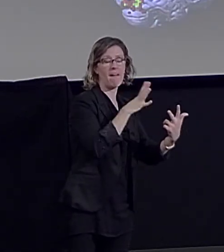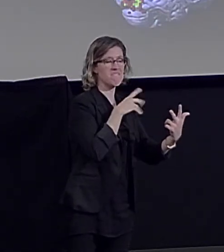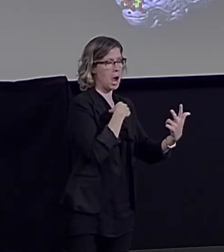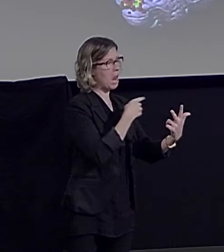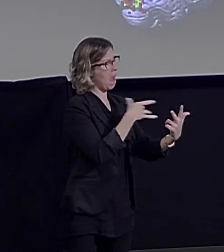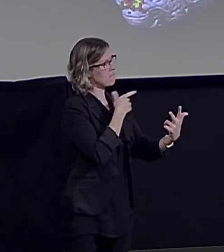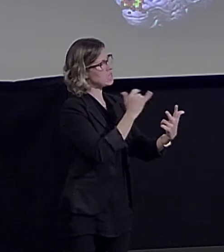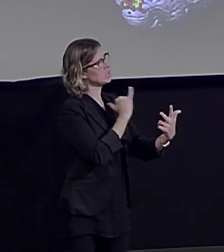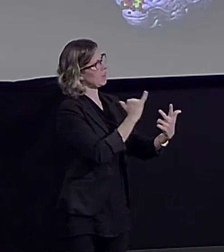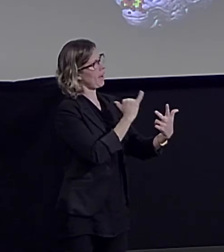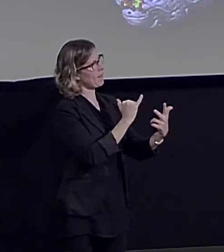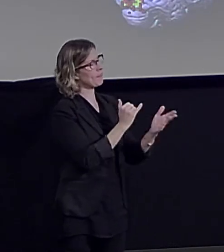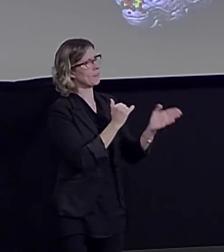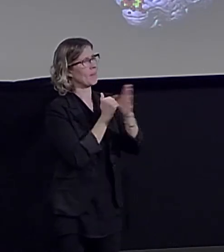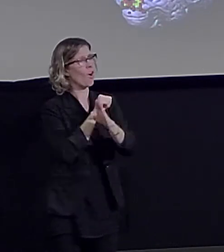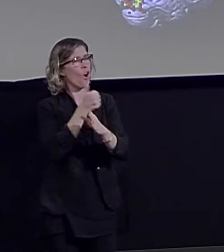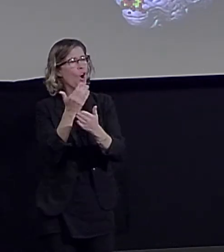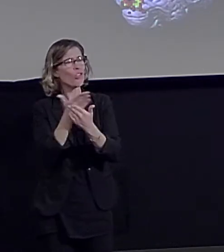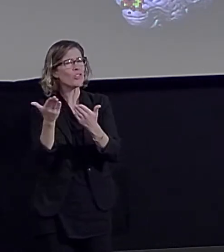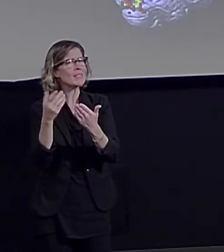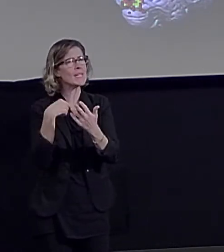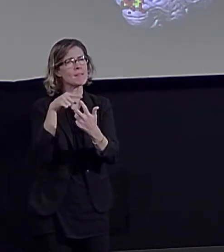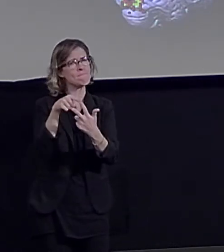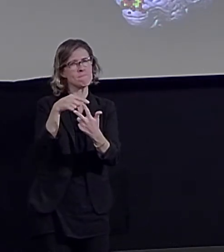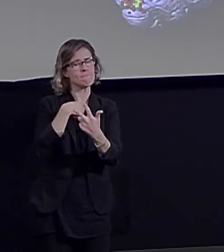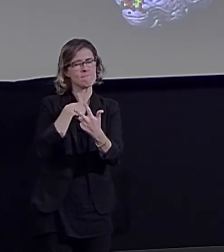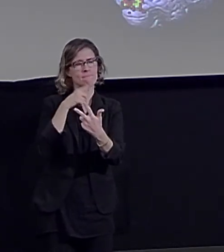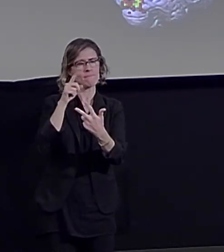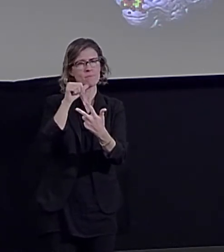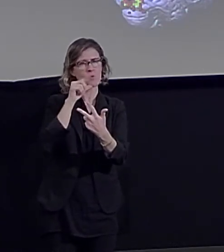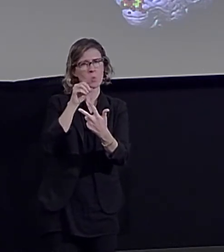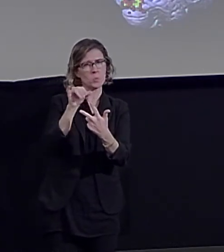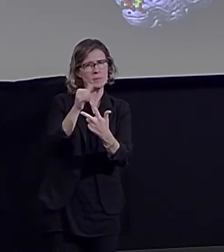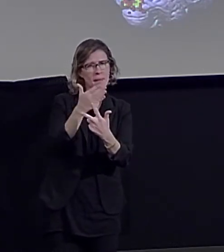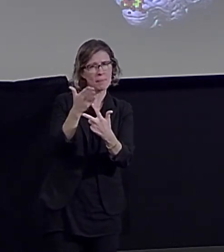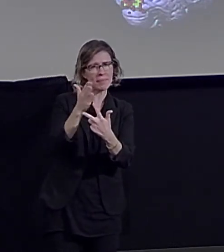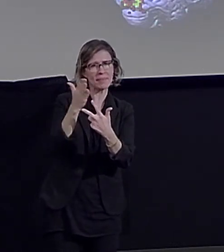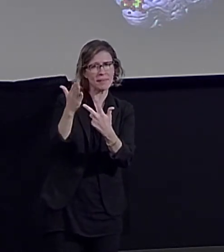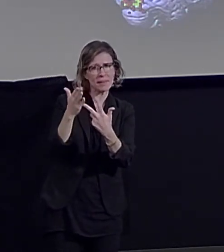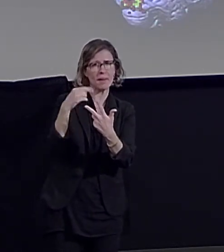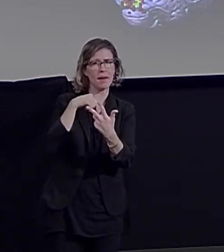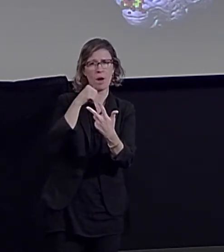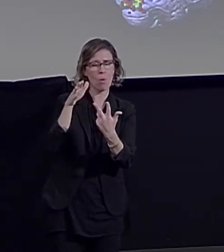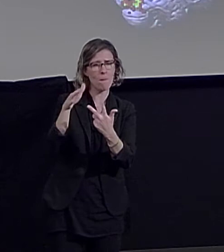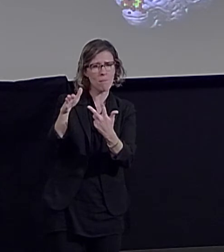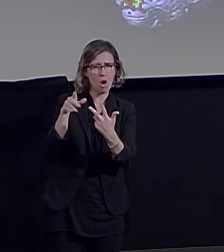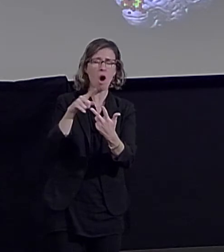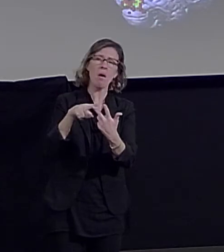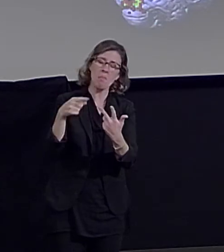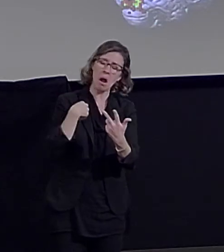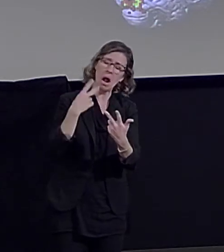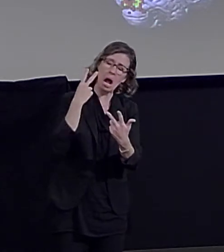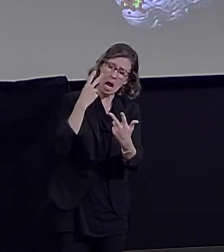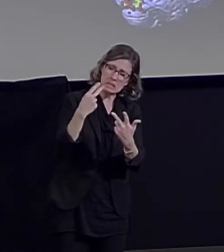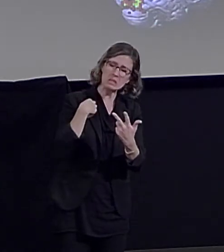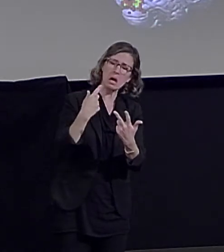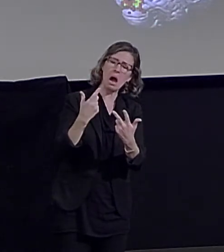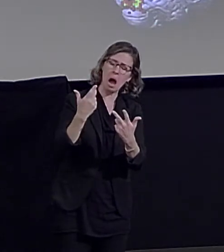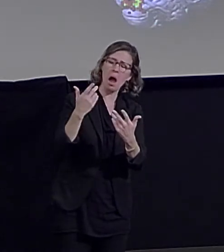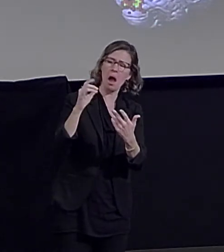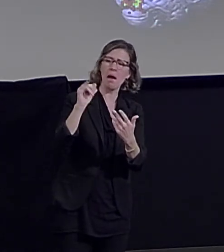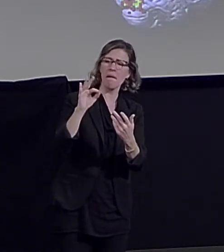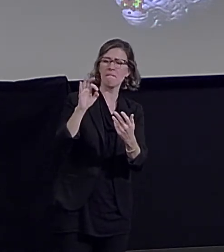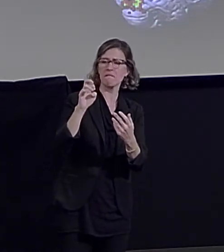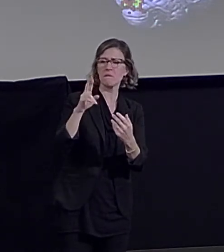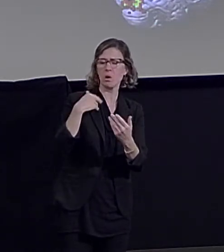but I understand because I can make a logical thinking, I make inference, and so I know that